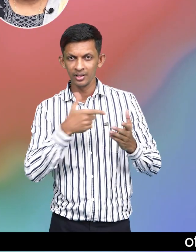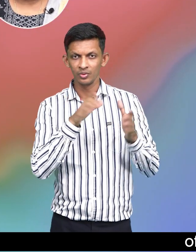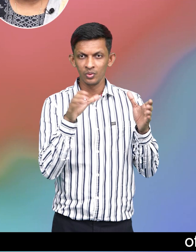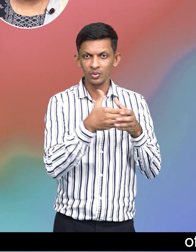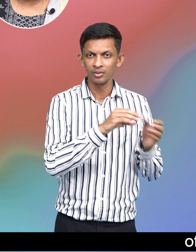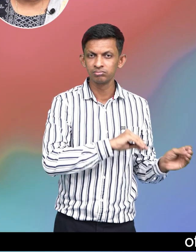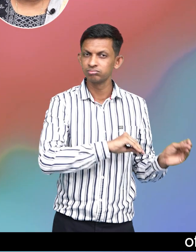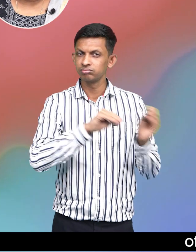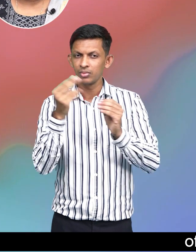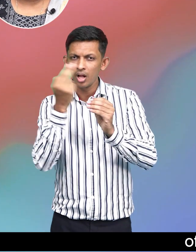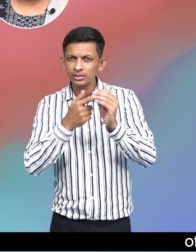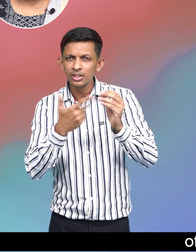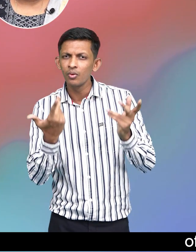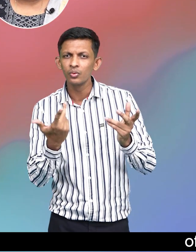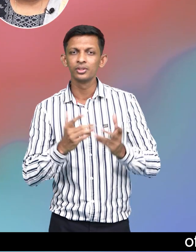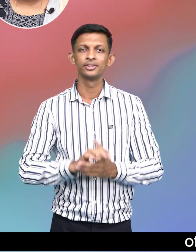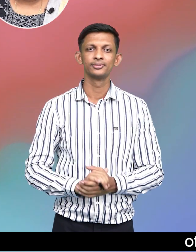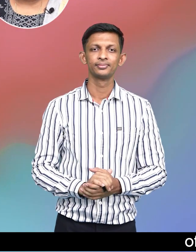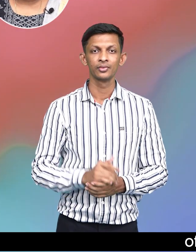classification of migration pattern,